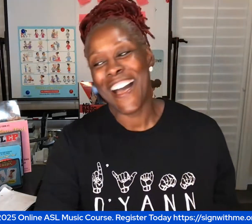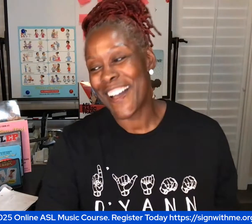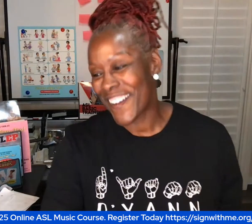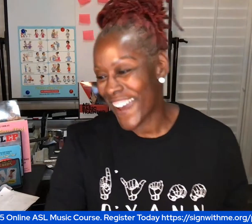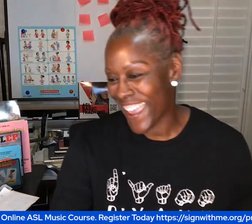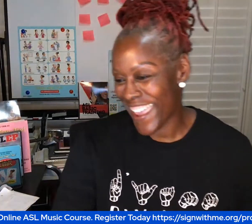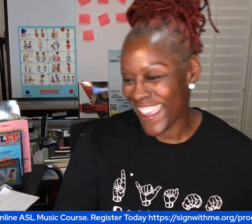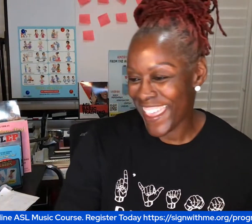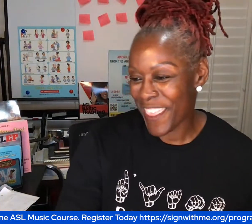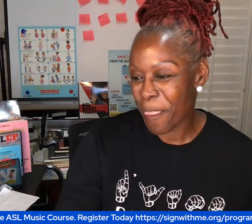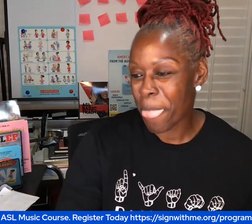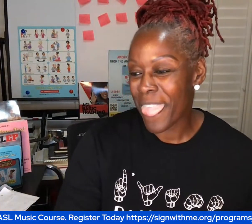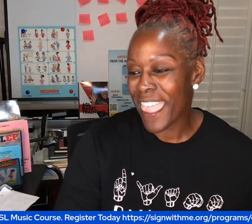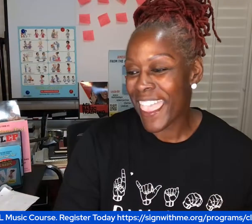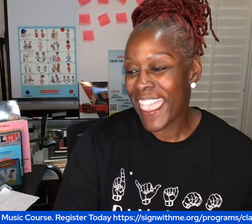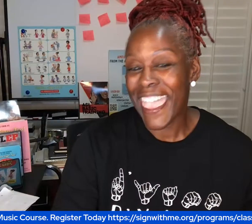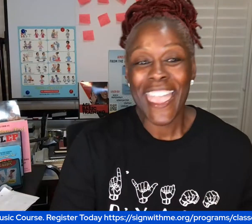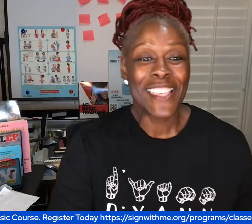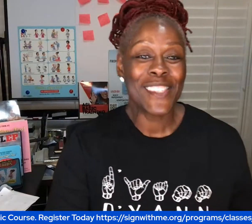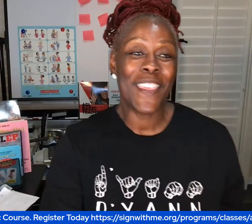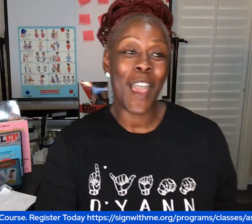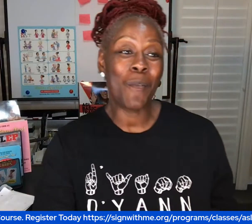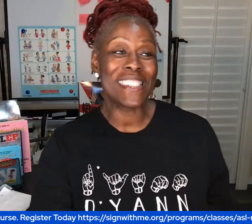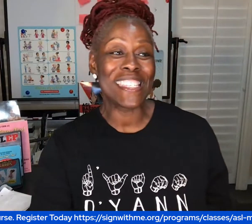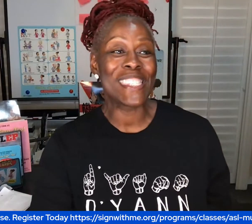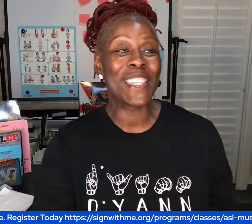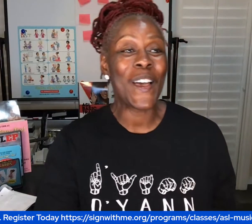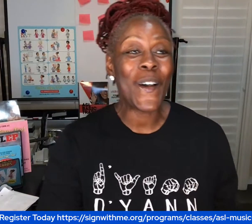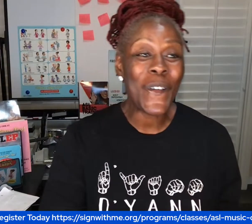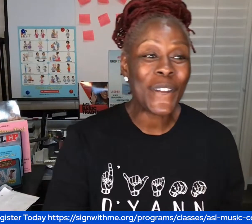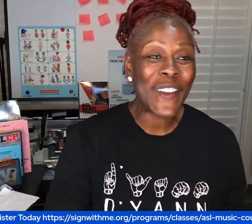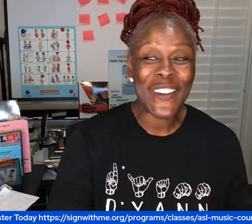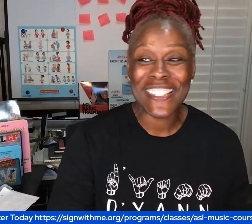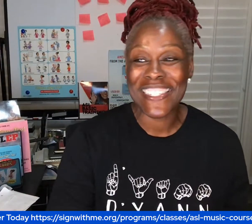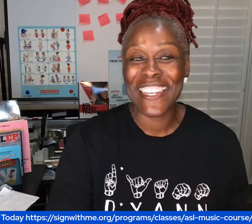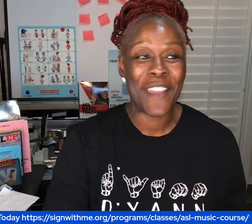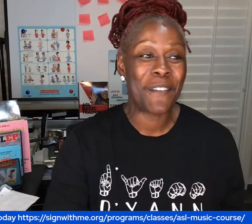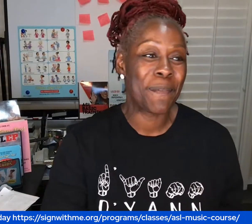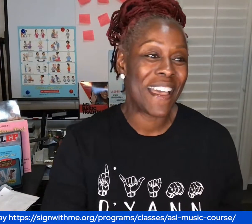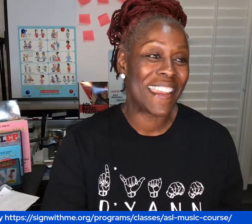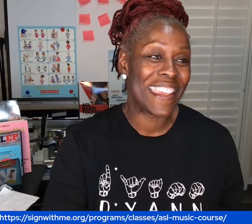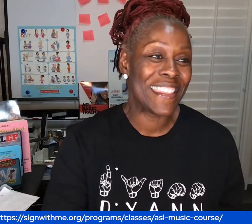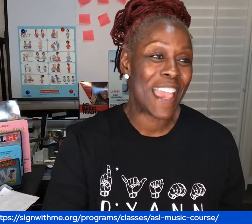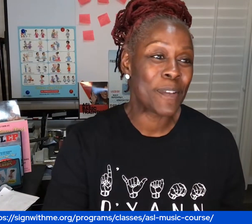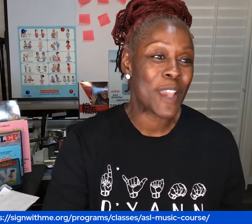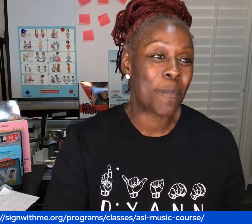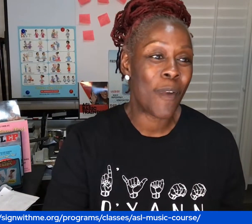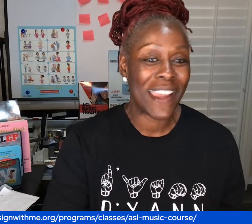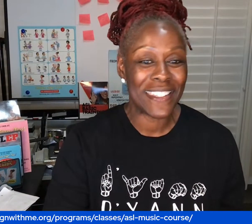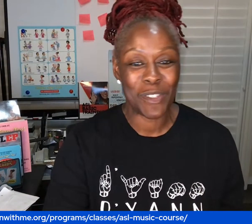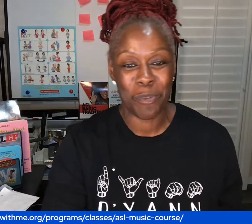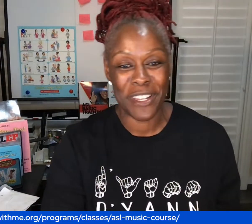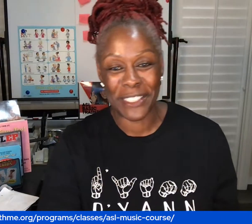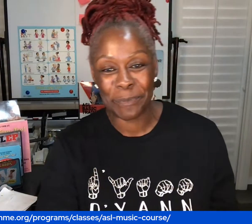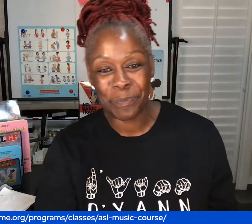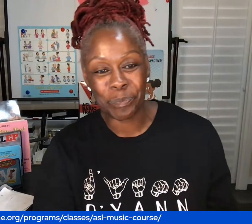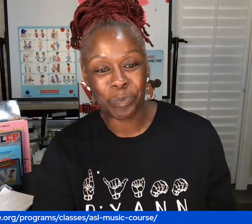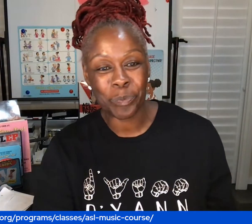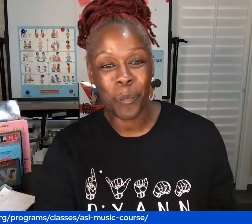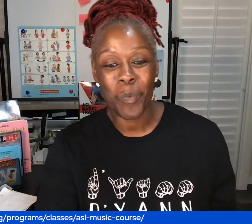All right. So that was the slow version, everybody. That was our practice run.